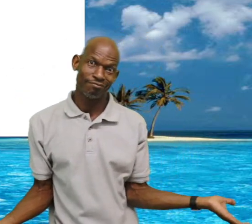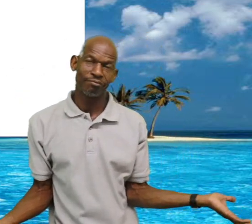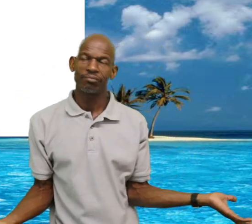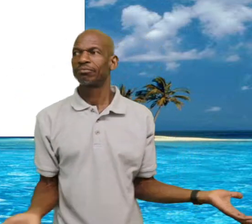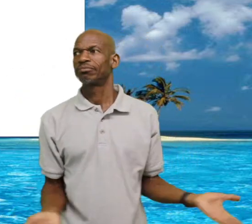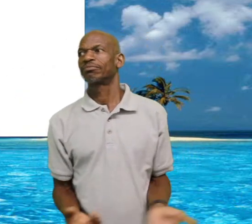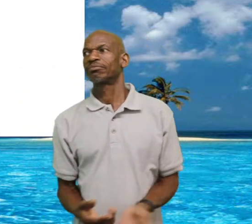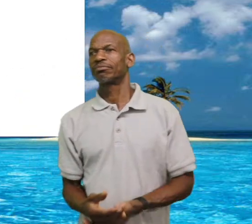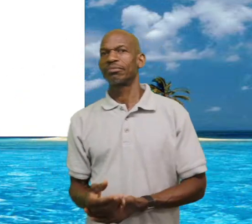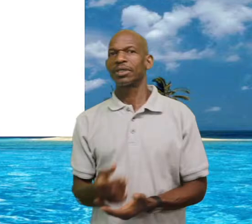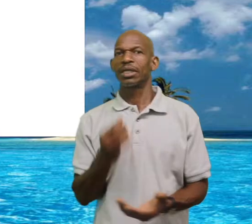the